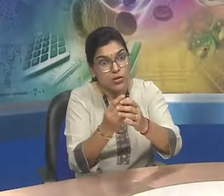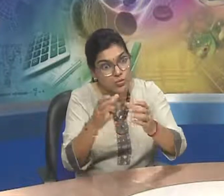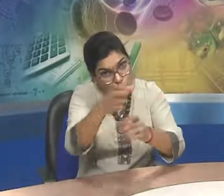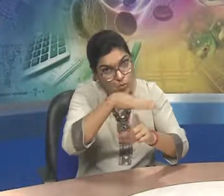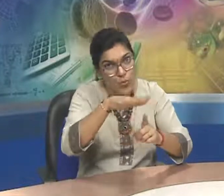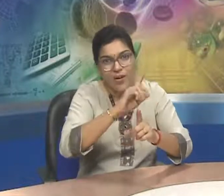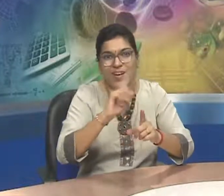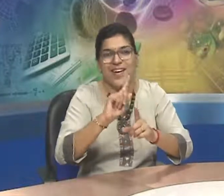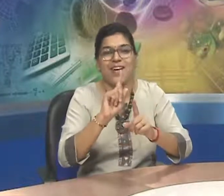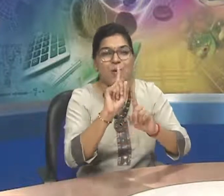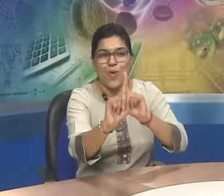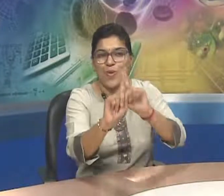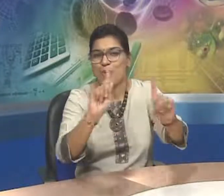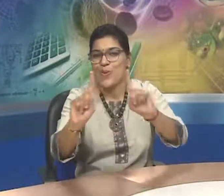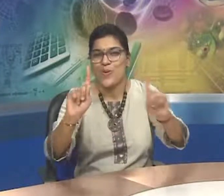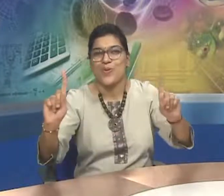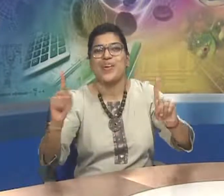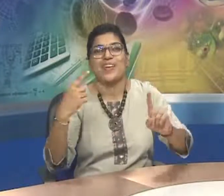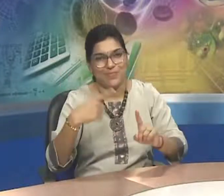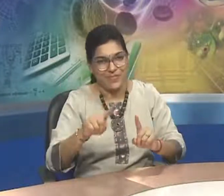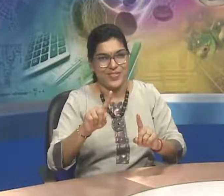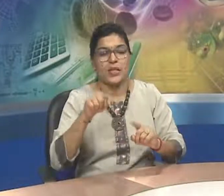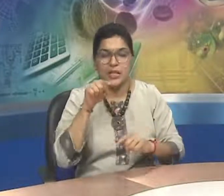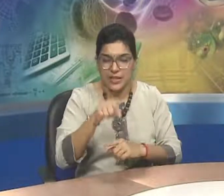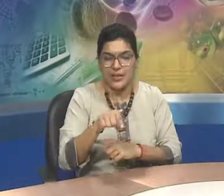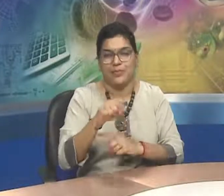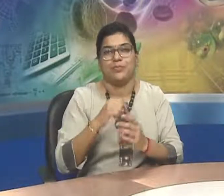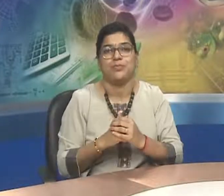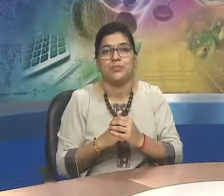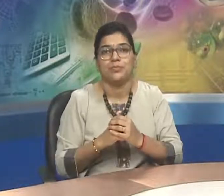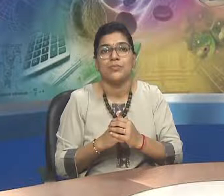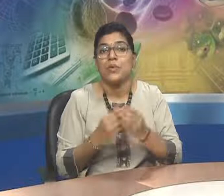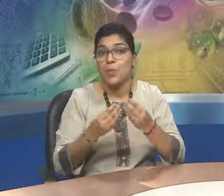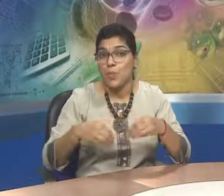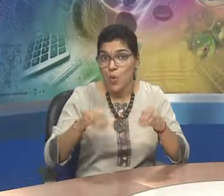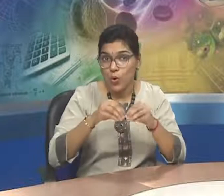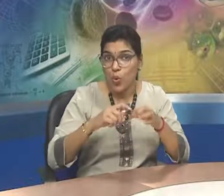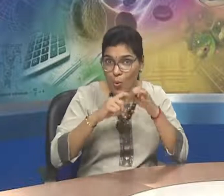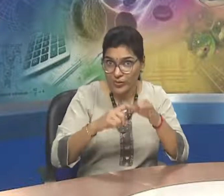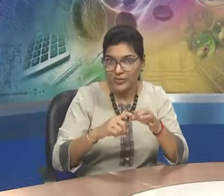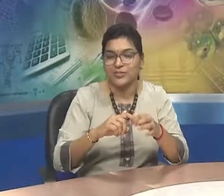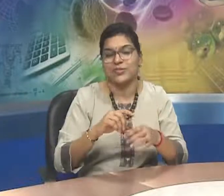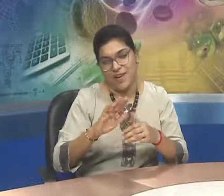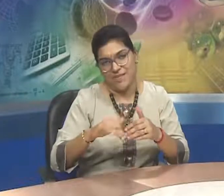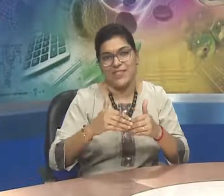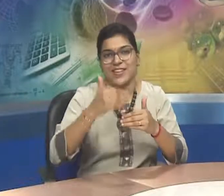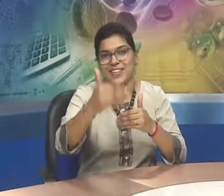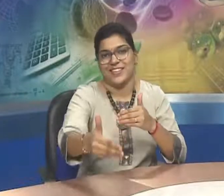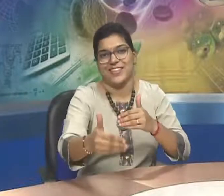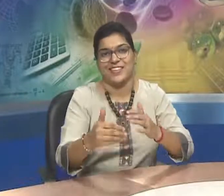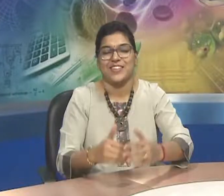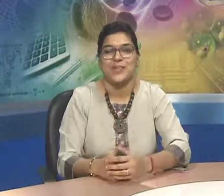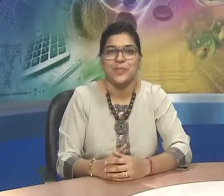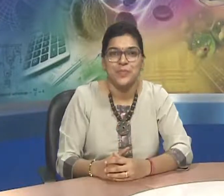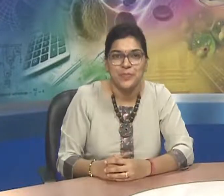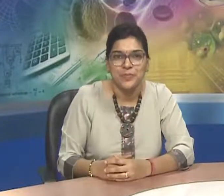Religion is the concern of the individual in a secular state. There are more questions. Let